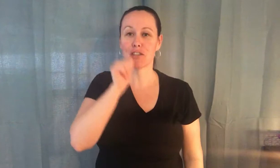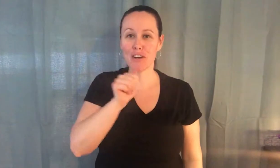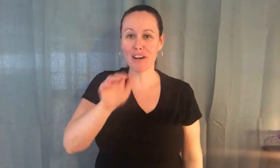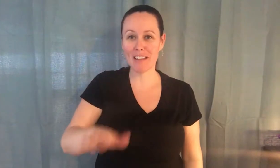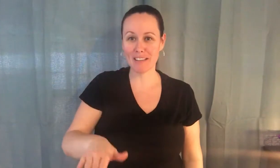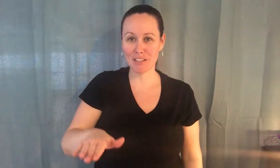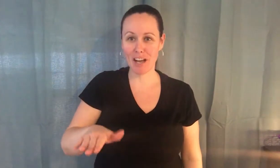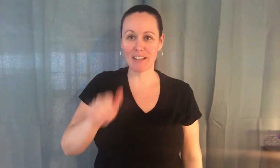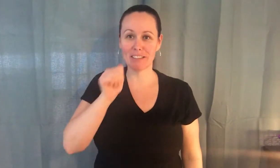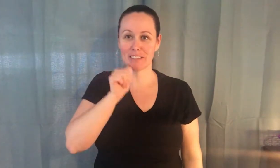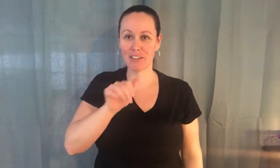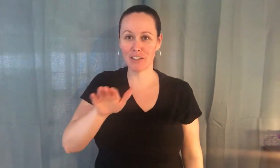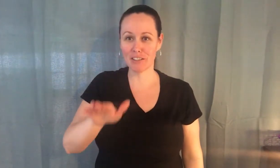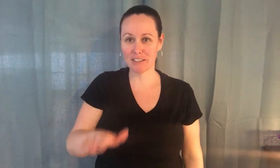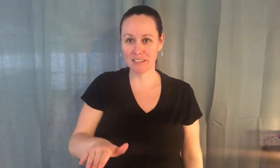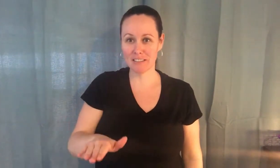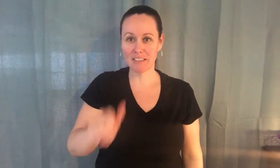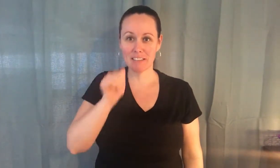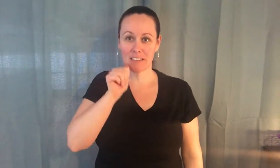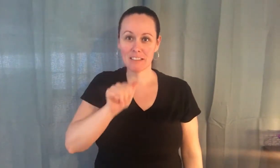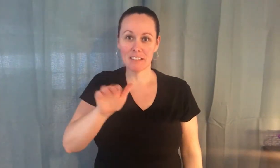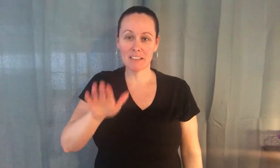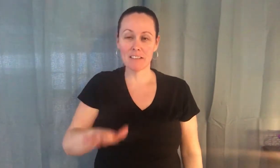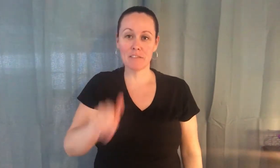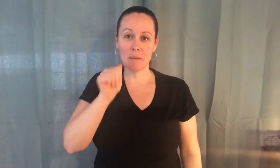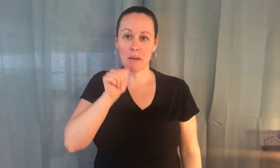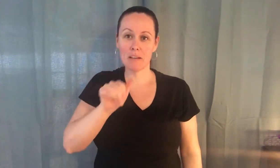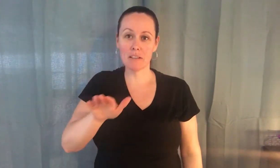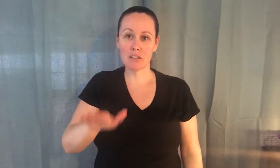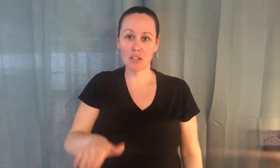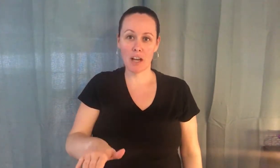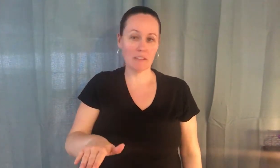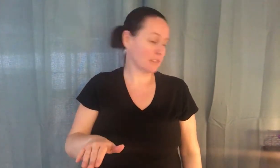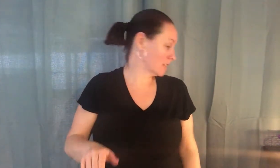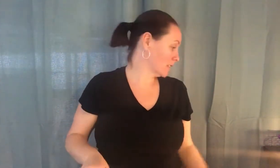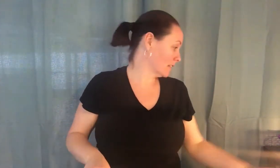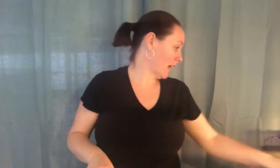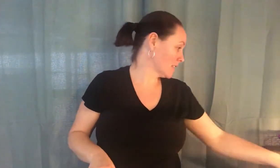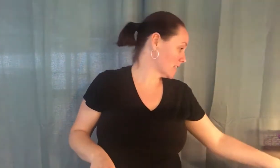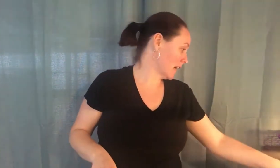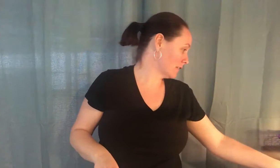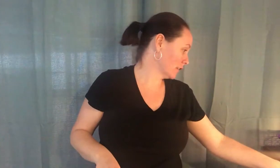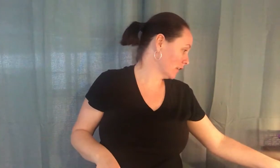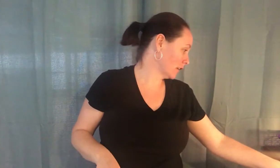girl and then child. Girl, female, child. That's the sign for girl.